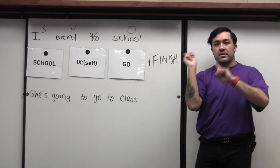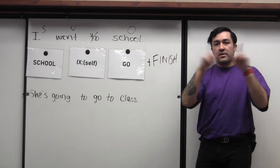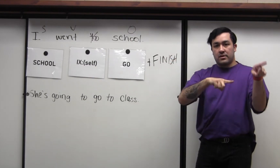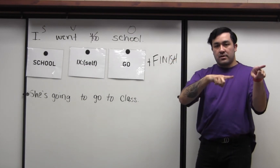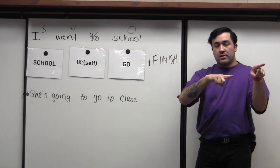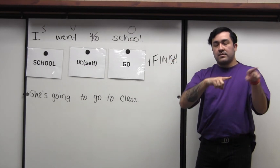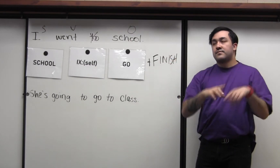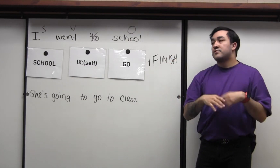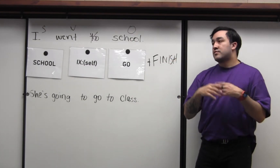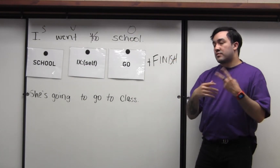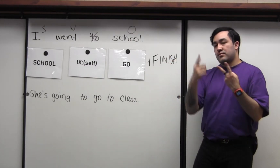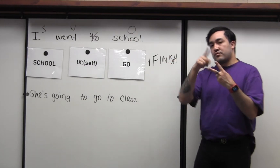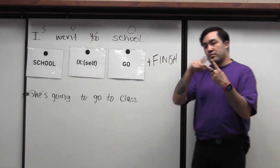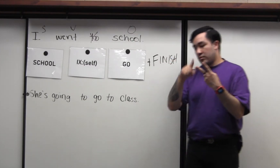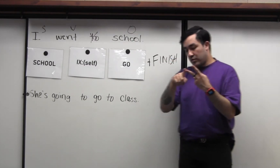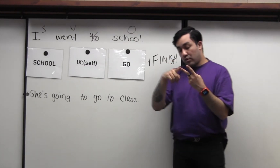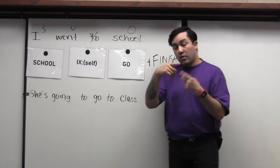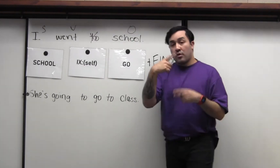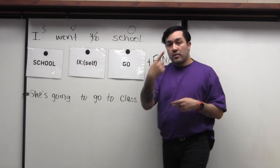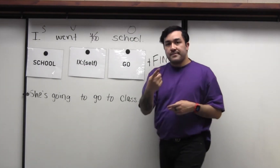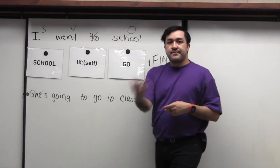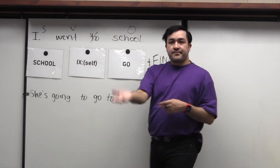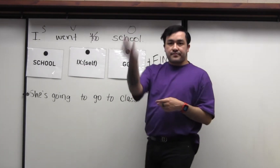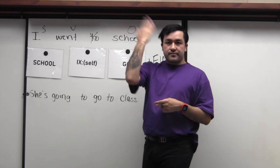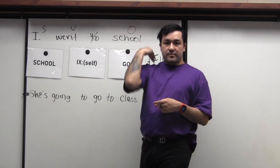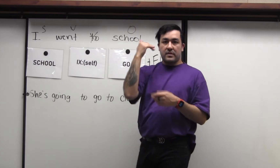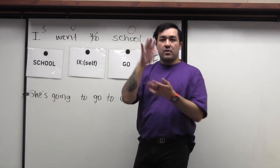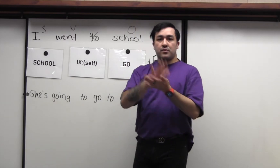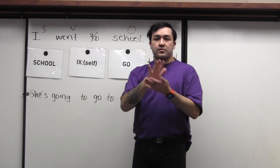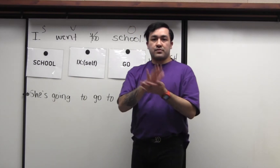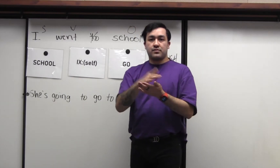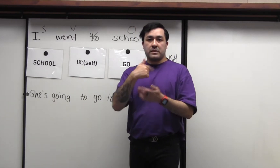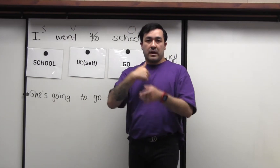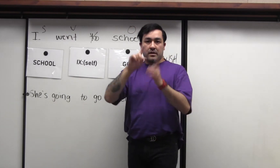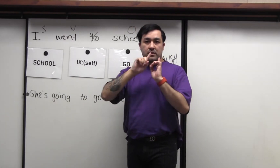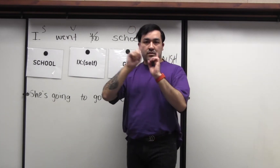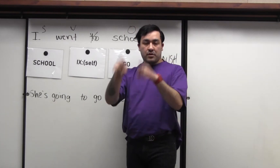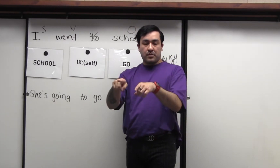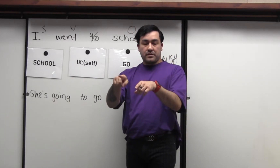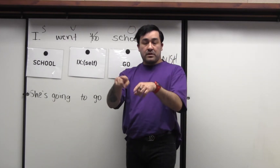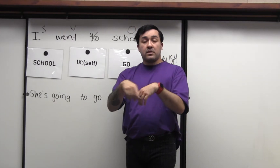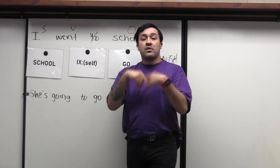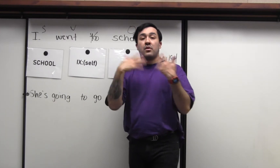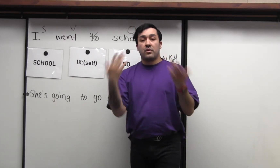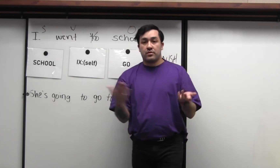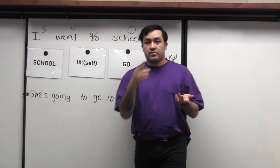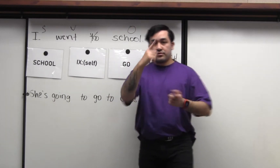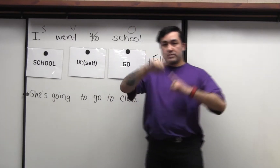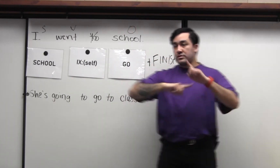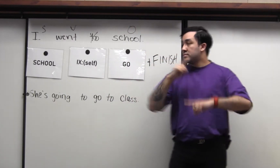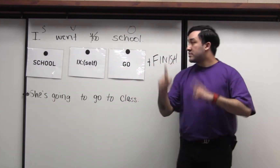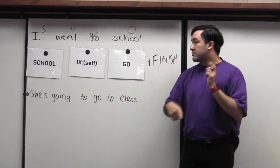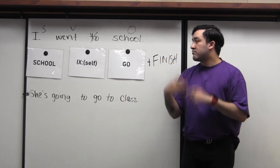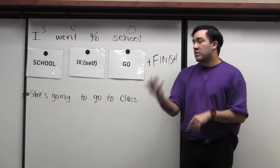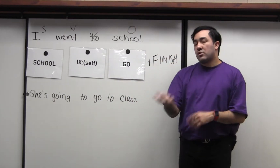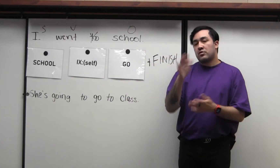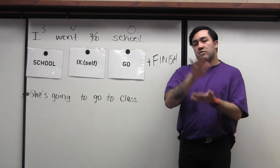is past tense. It's really only saying the singular sign is past tense. So you could say past school I